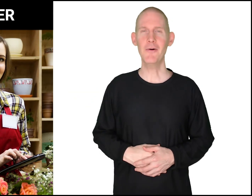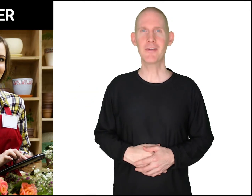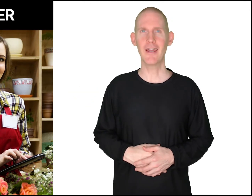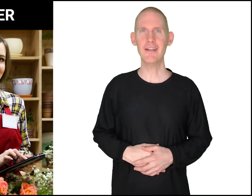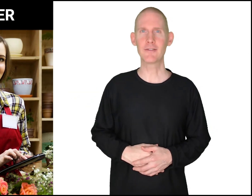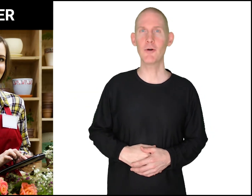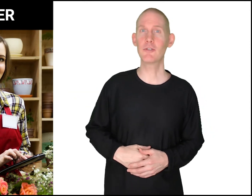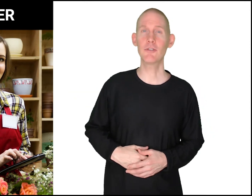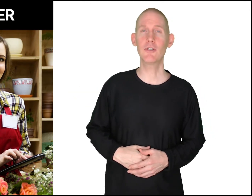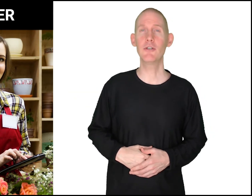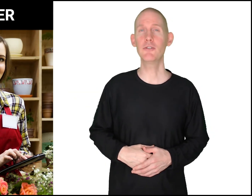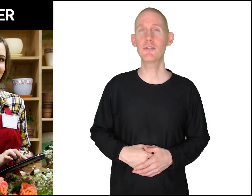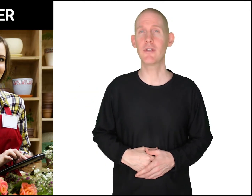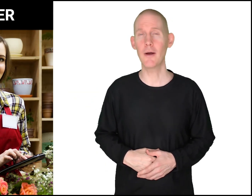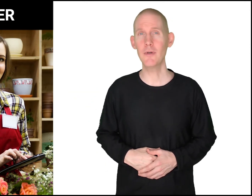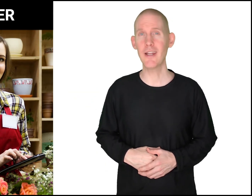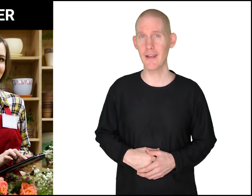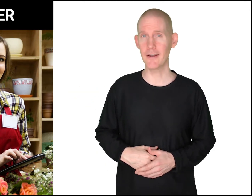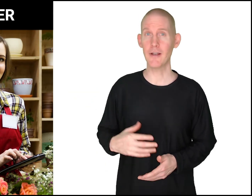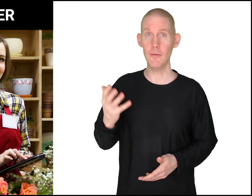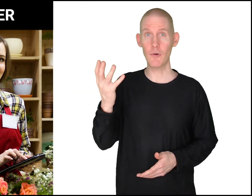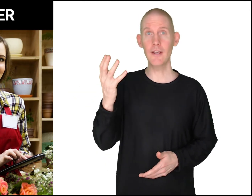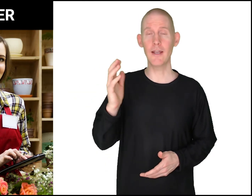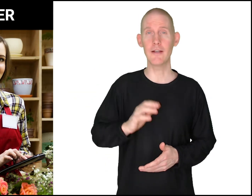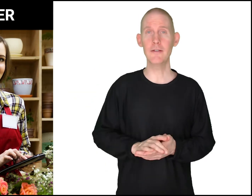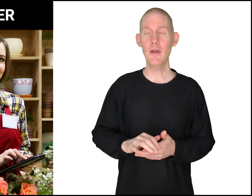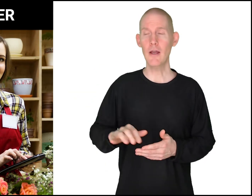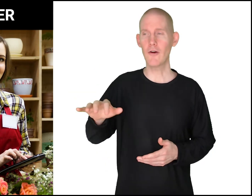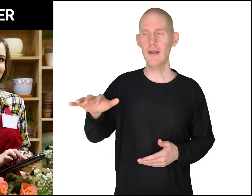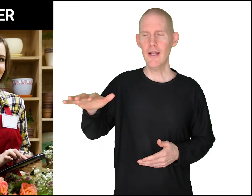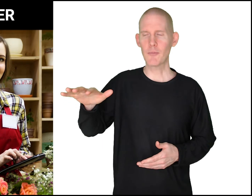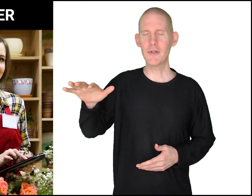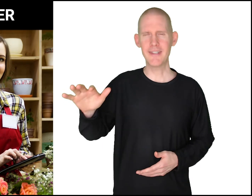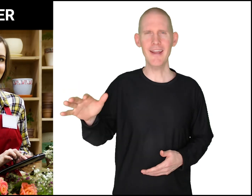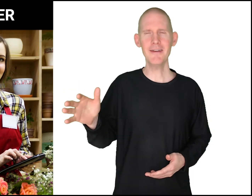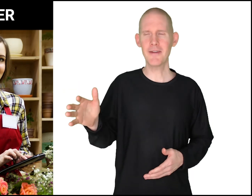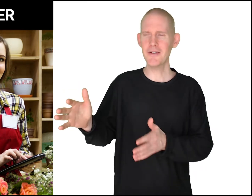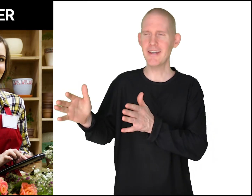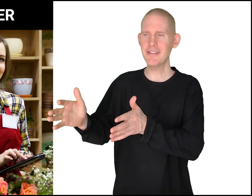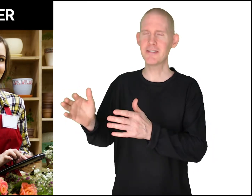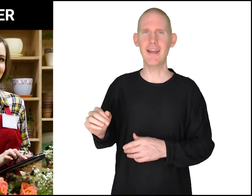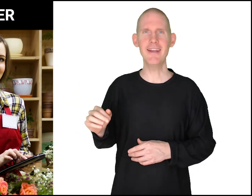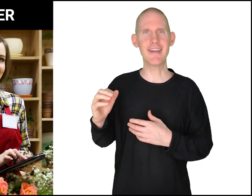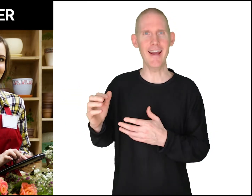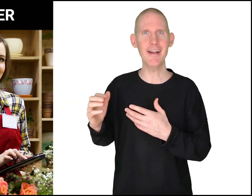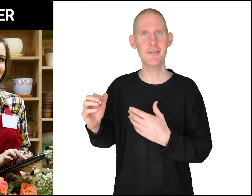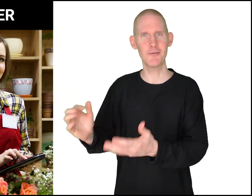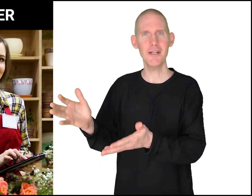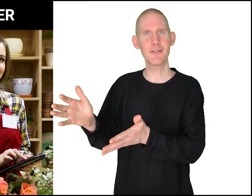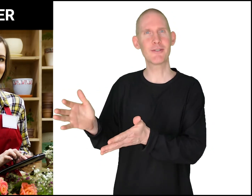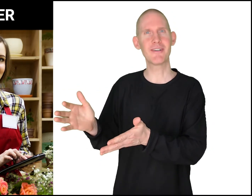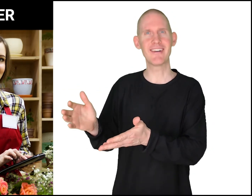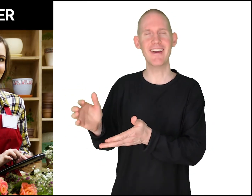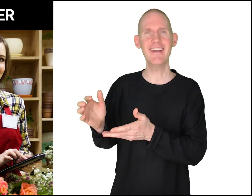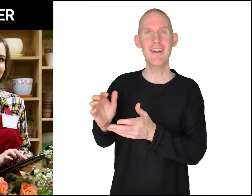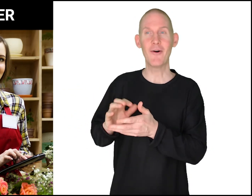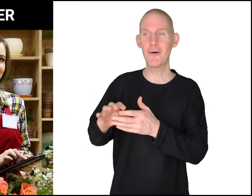Okay, so we're just going to use your dominant hand. I'm right-handed, all right? Pretend there is a cash register, right? Or